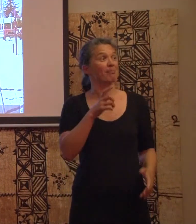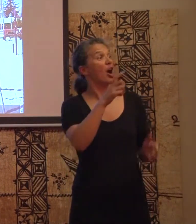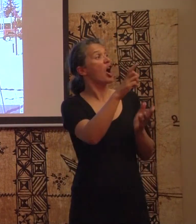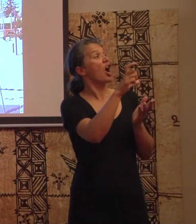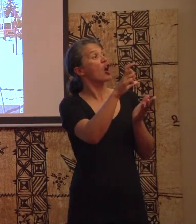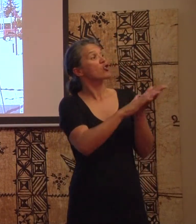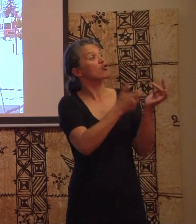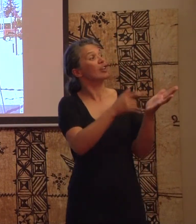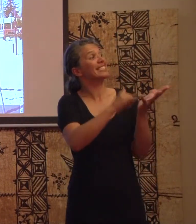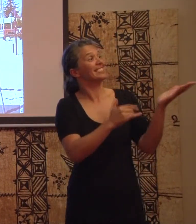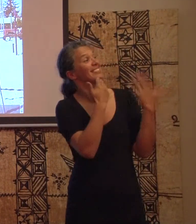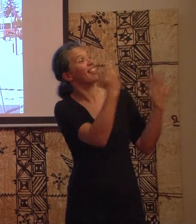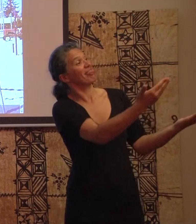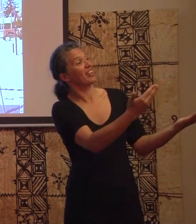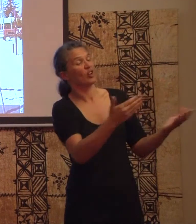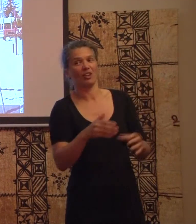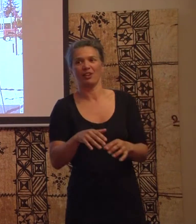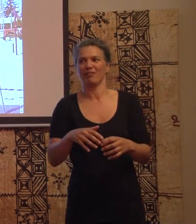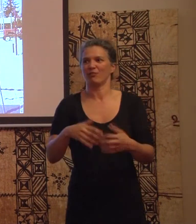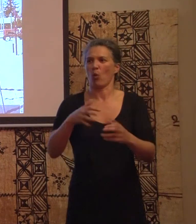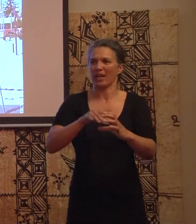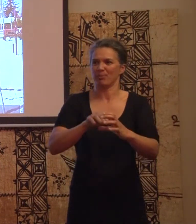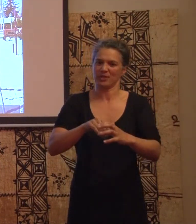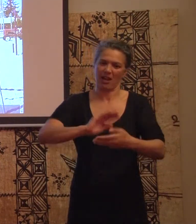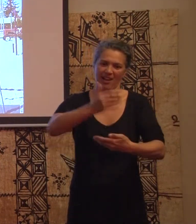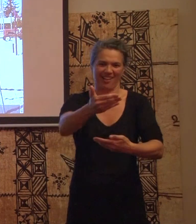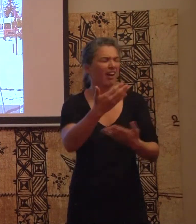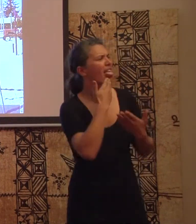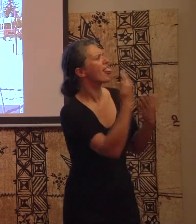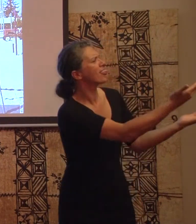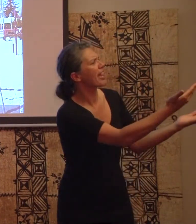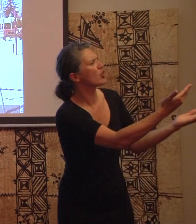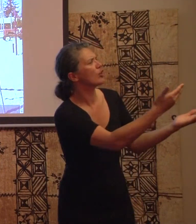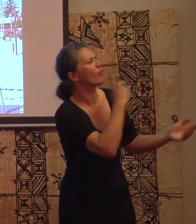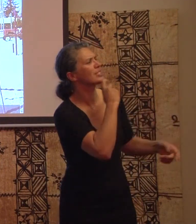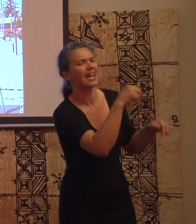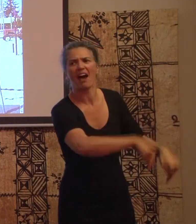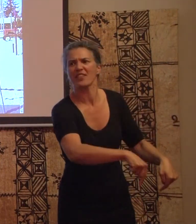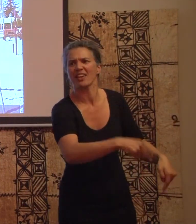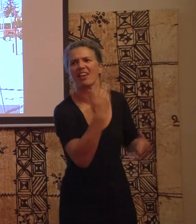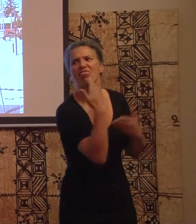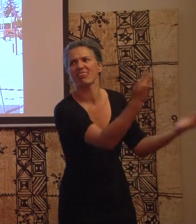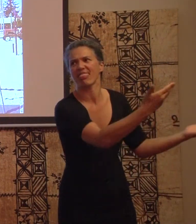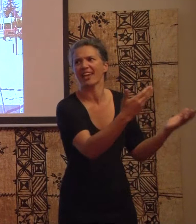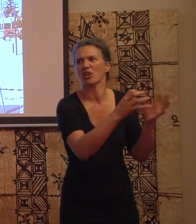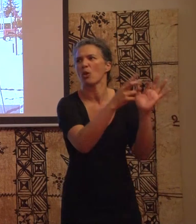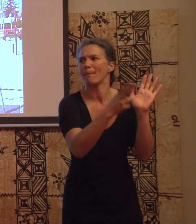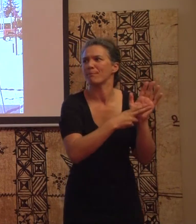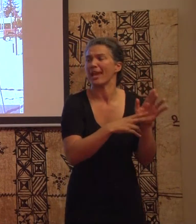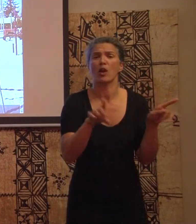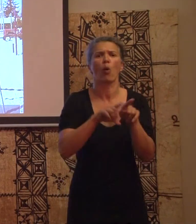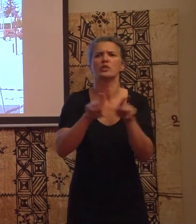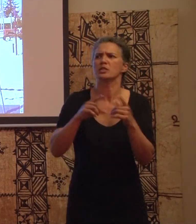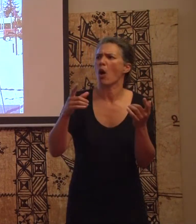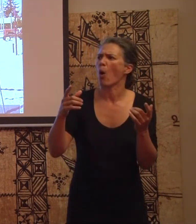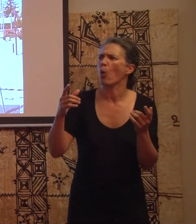did all the techo stuff. Thanks to Ben and all the crew at Bank Street, and also to Bo from Sound Cave, who's not